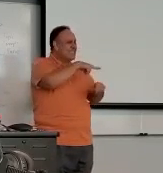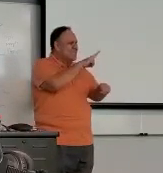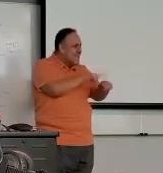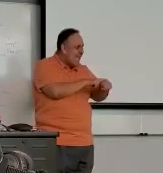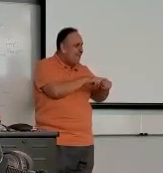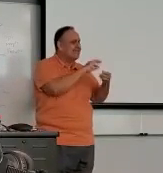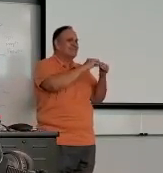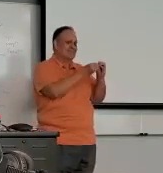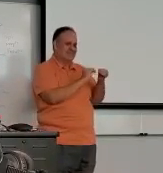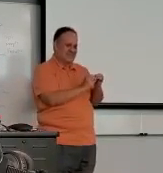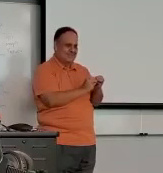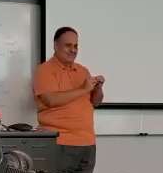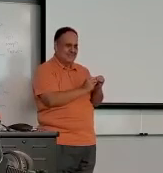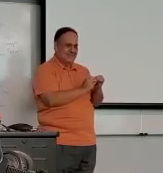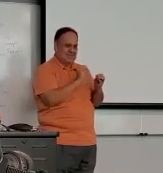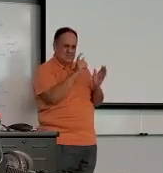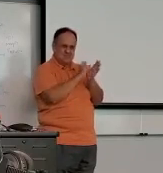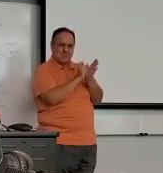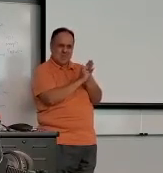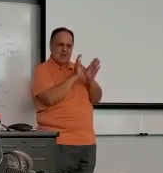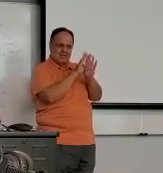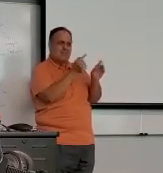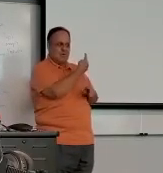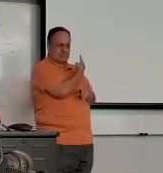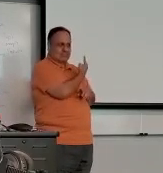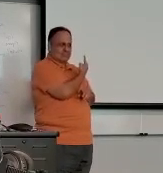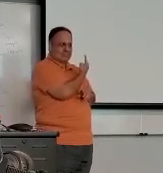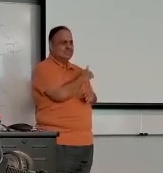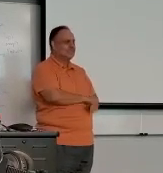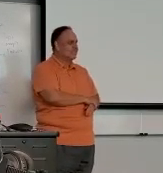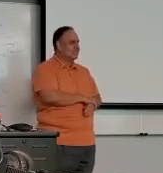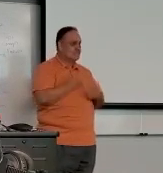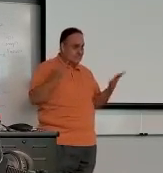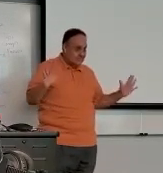ahead and write that on the board. And it's written just the way it sounds,